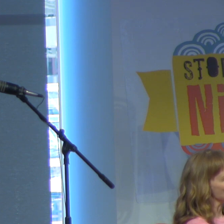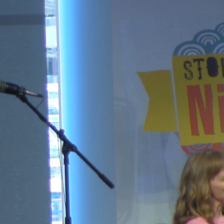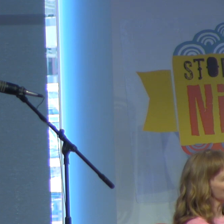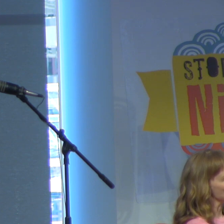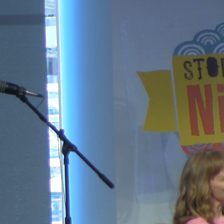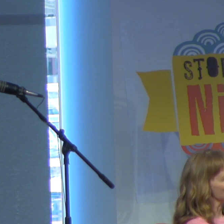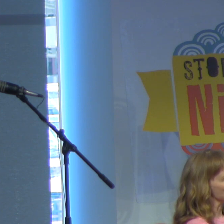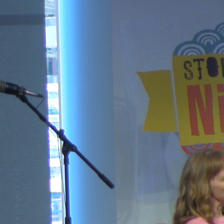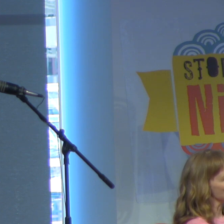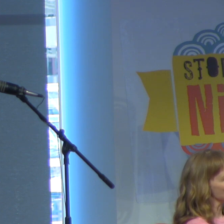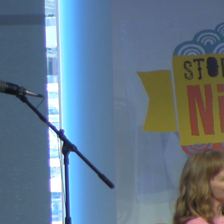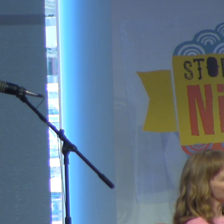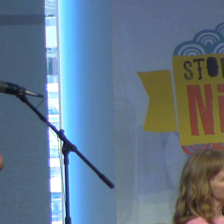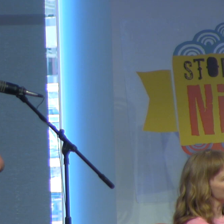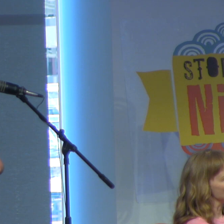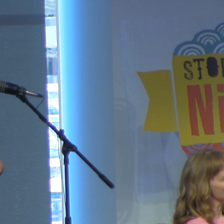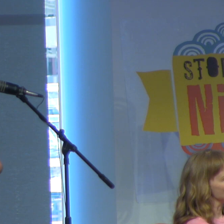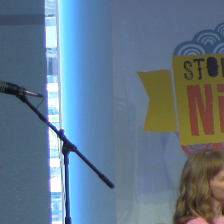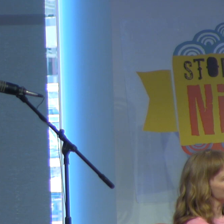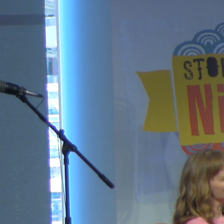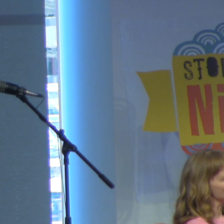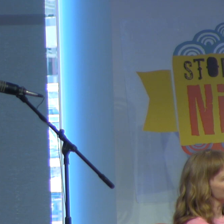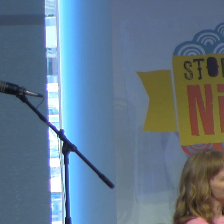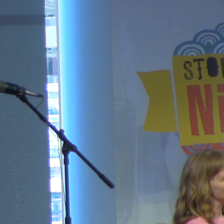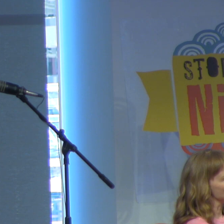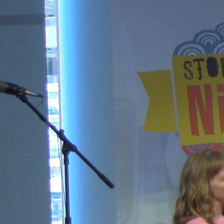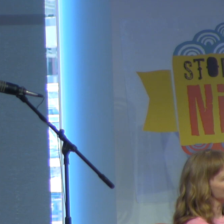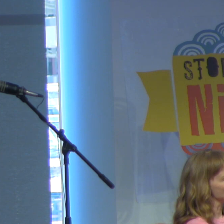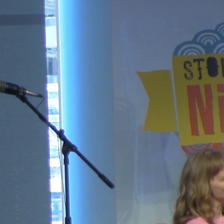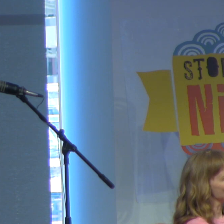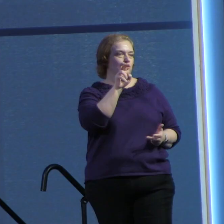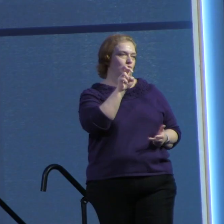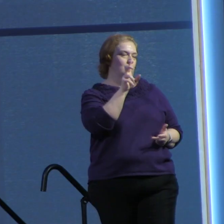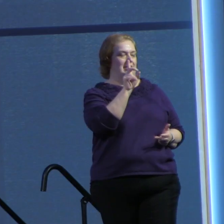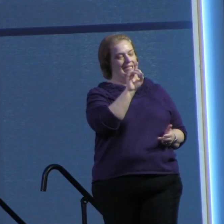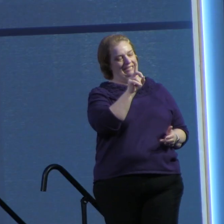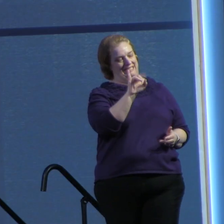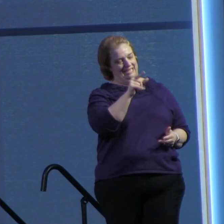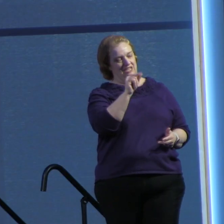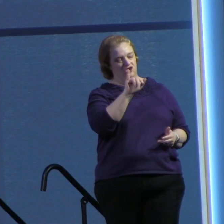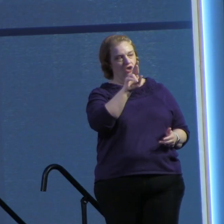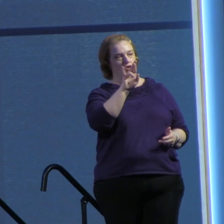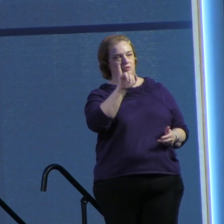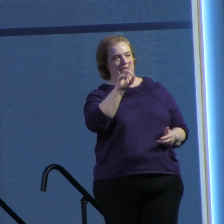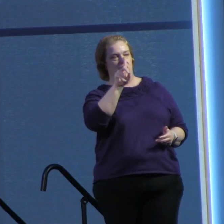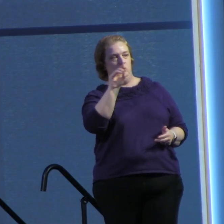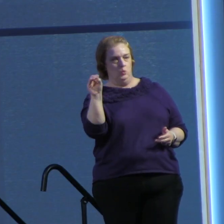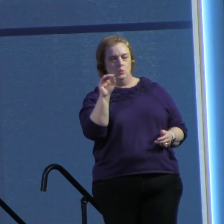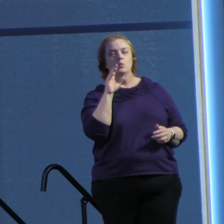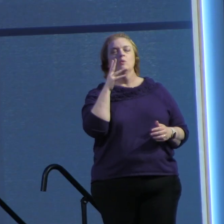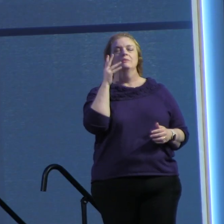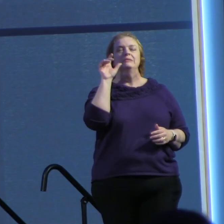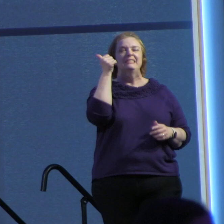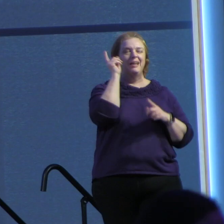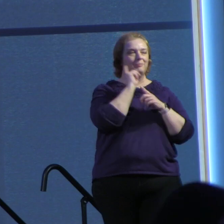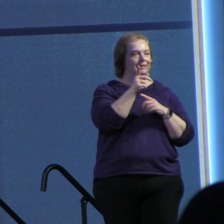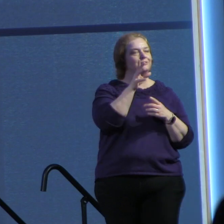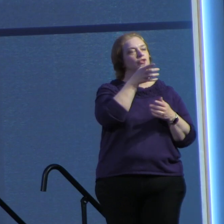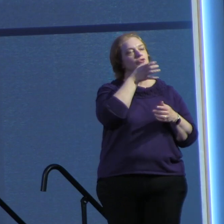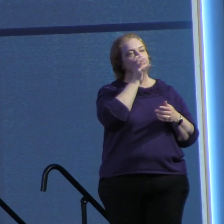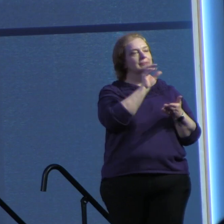song bowl and the didgeridoo, maybe some more theremin. So we'll see you in about 10 minutes. Refresh your drinks, and we'll be back for more